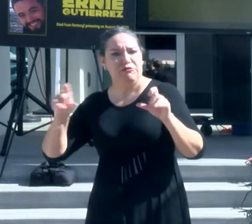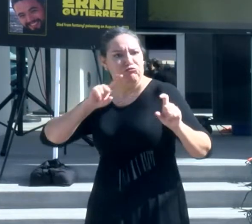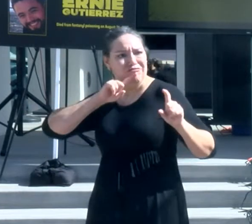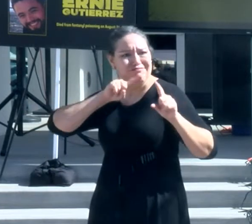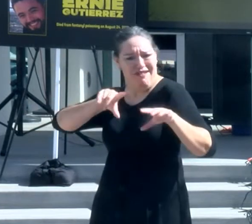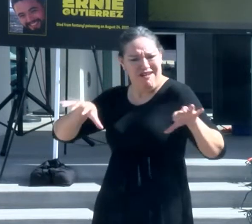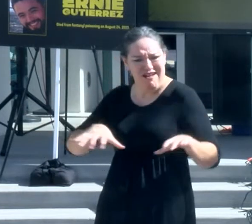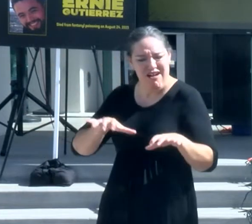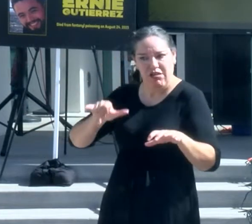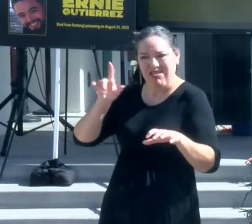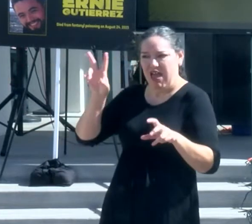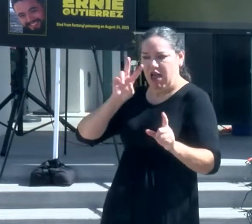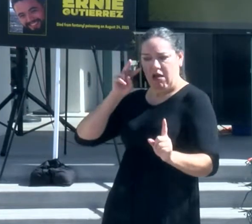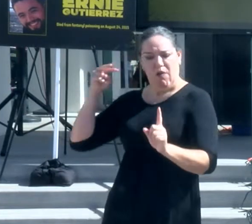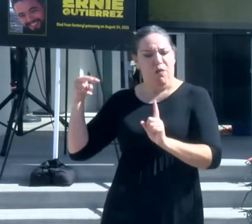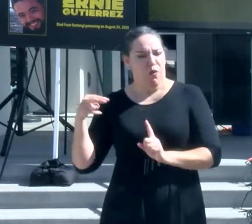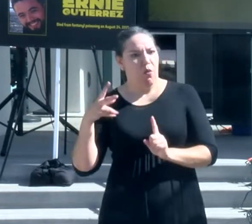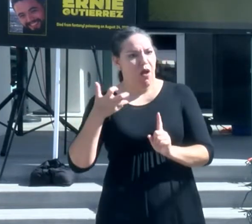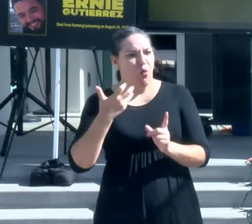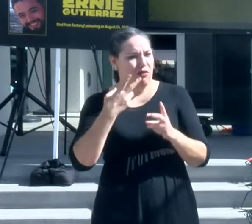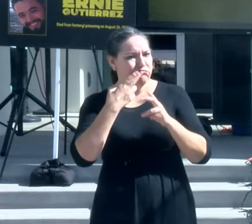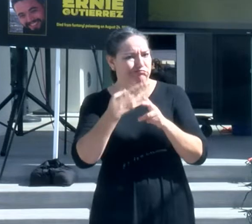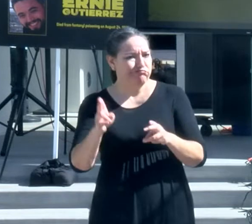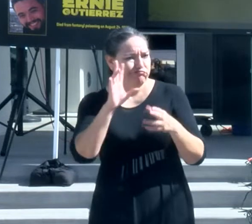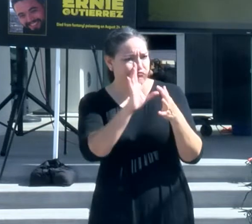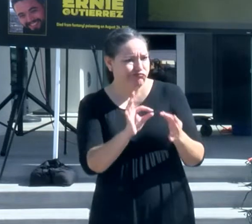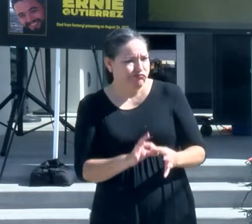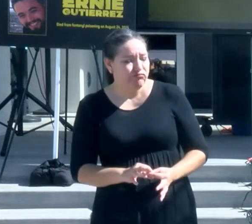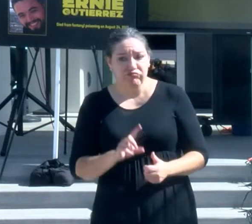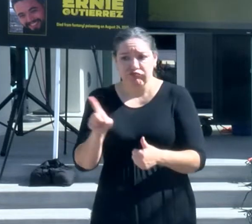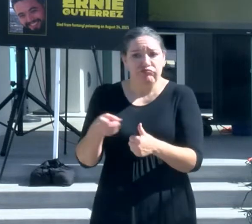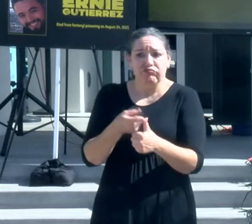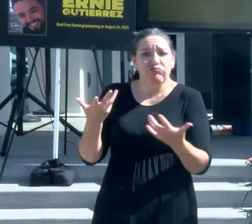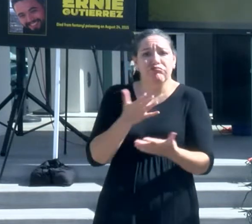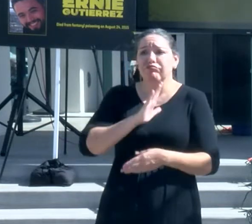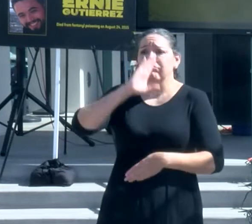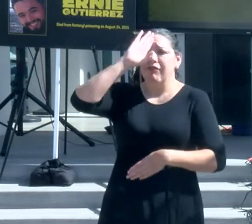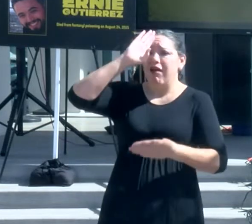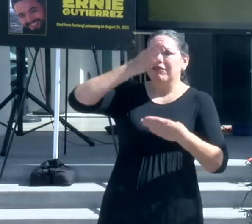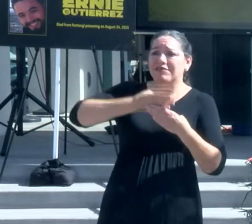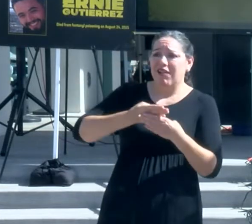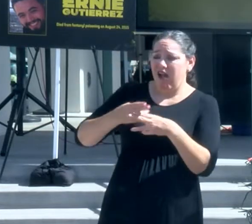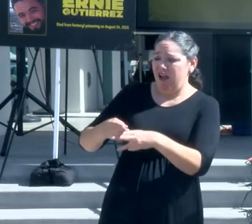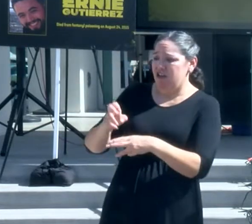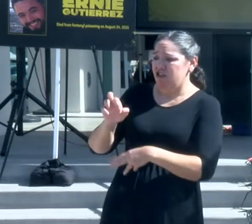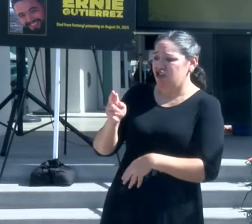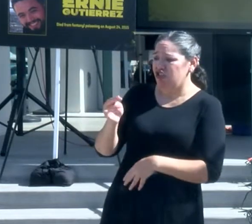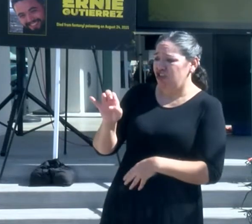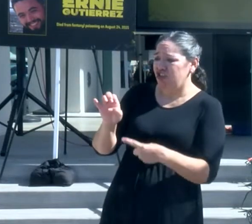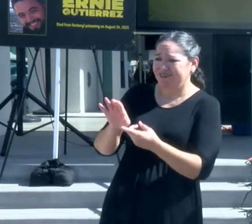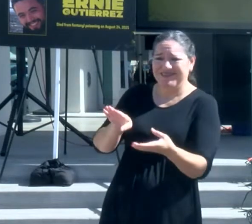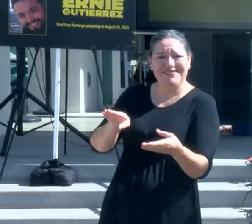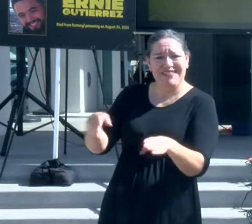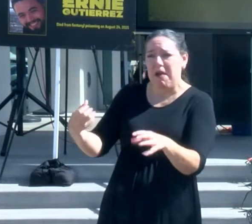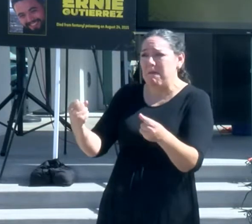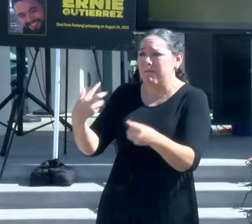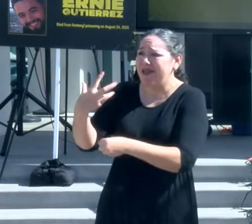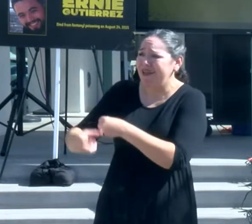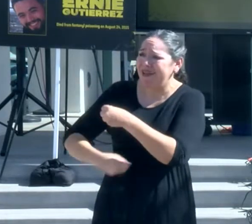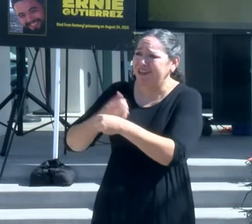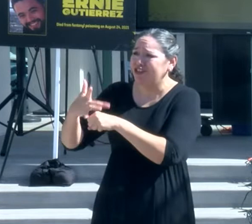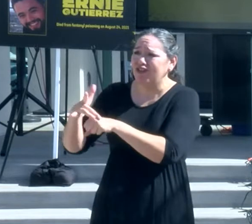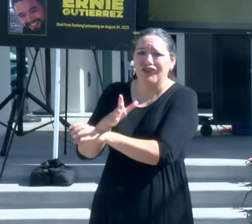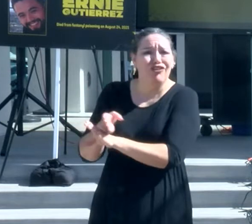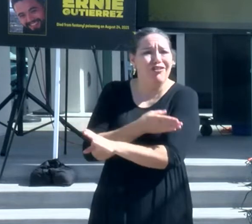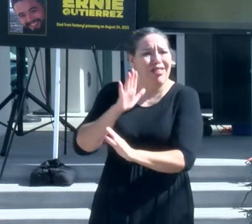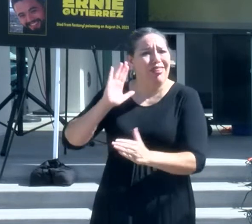want to touch upon. First is that her son, Ernie, died many years before he should have or